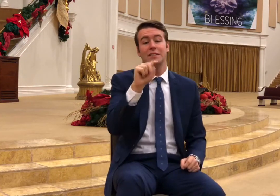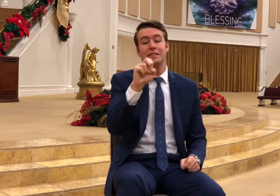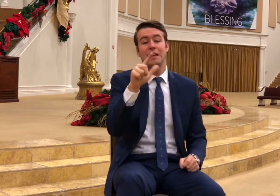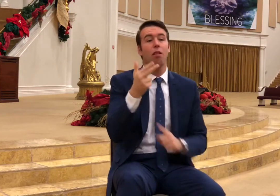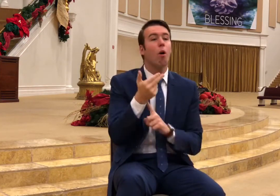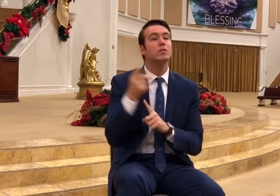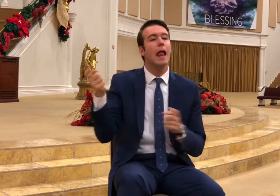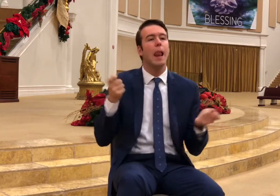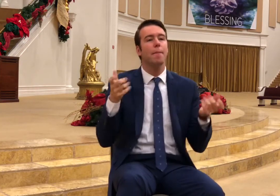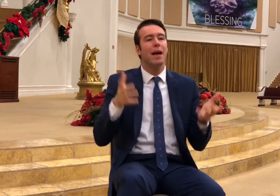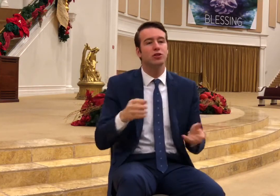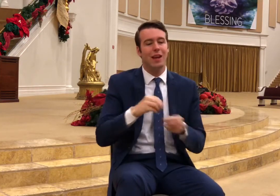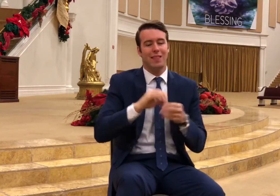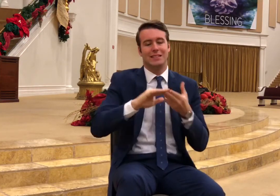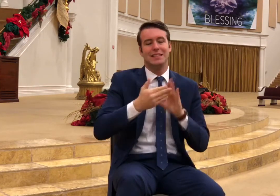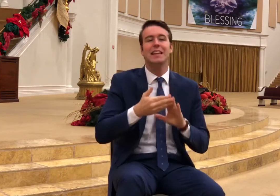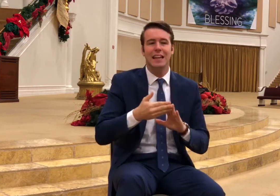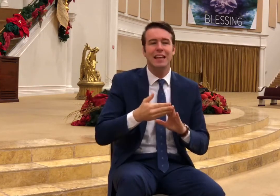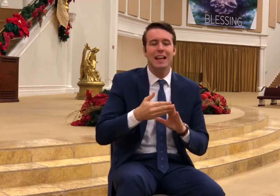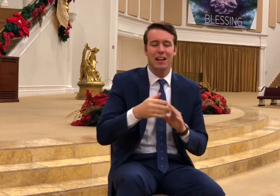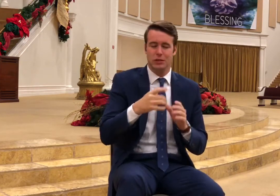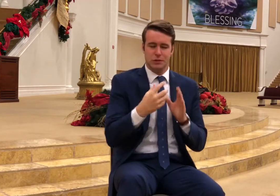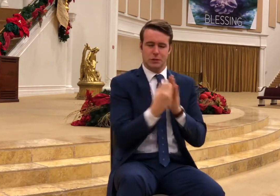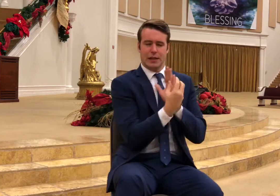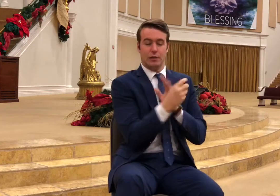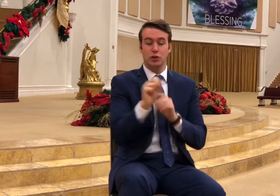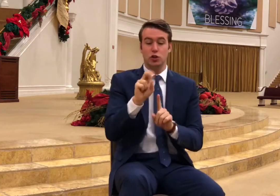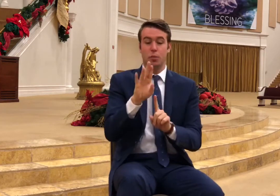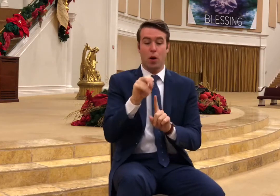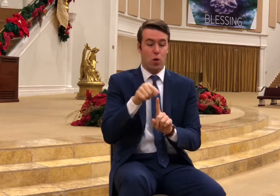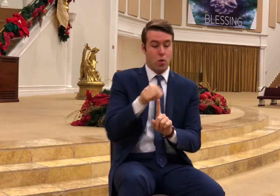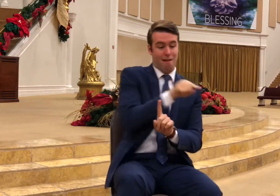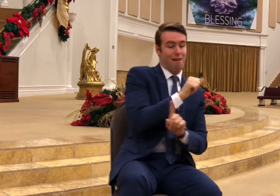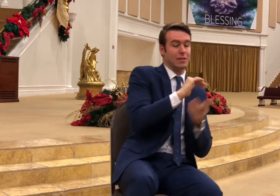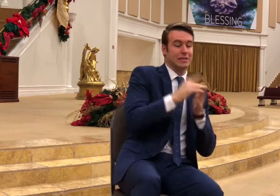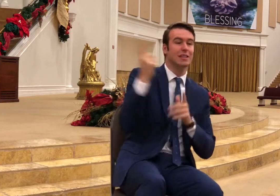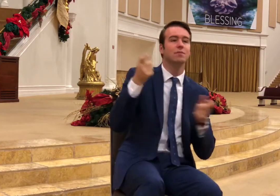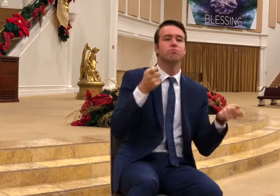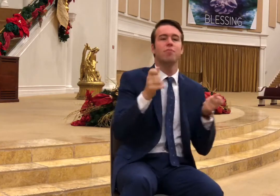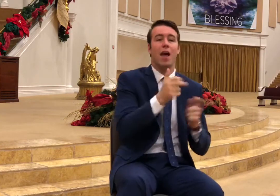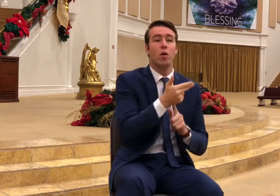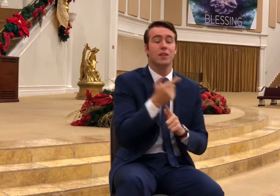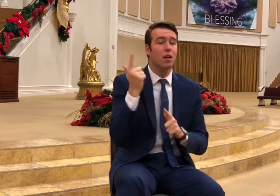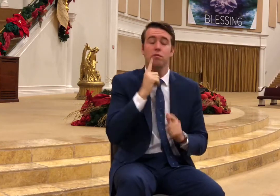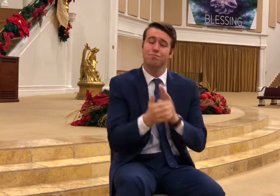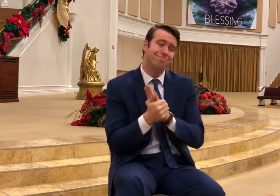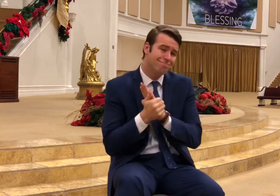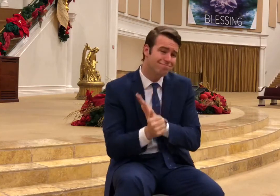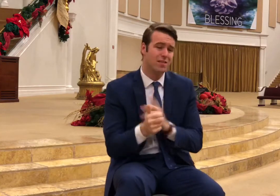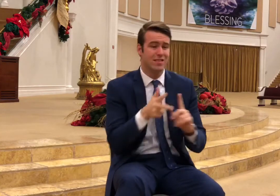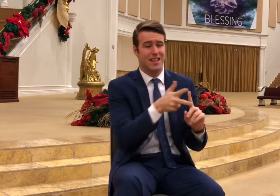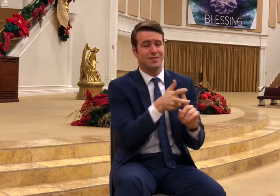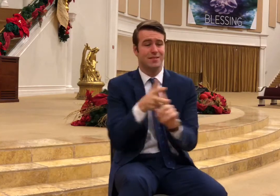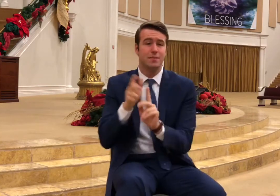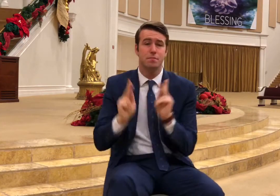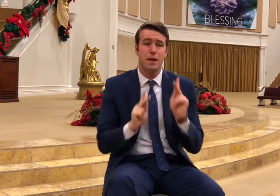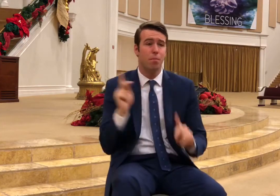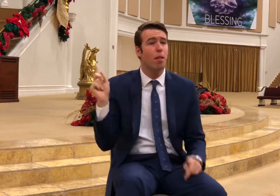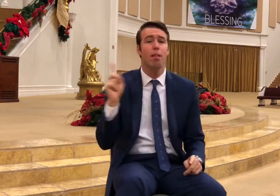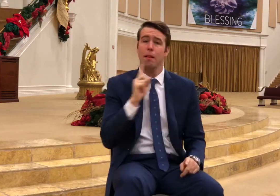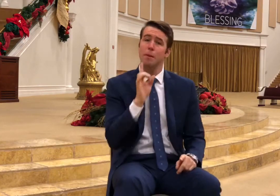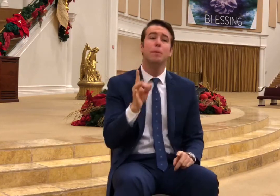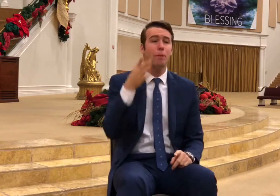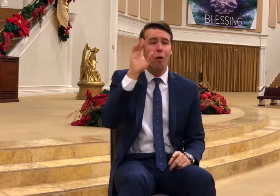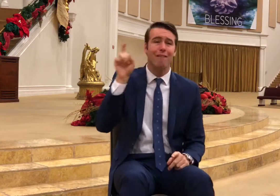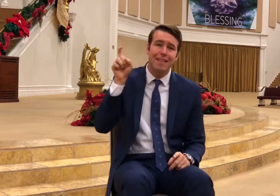Hotel in the city of Mame, just outside of Suva. He has a gift to win souls. He has a